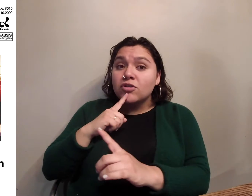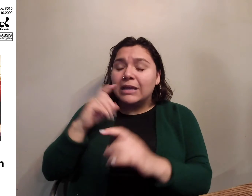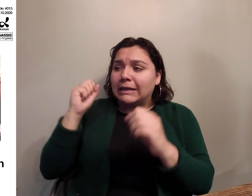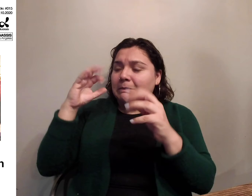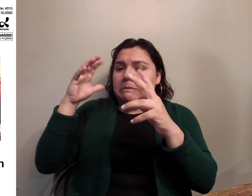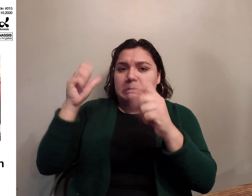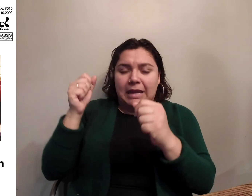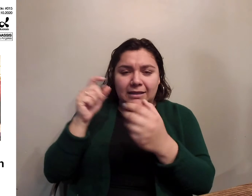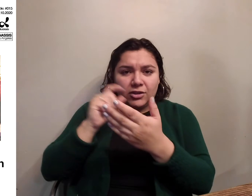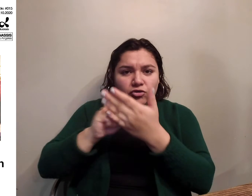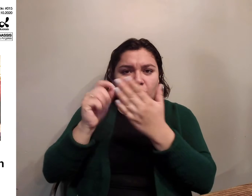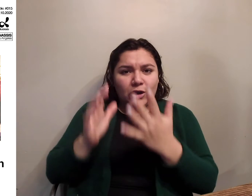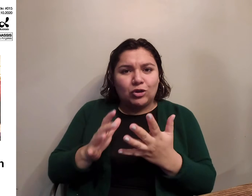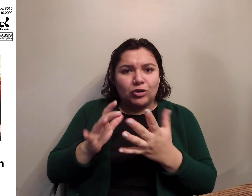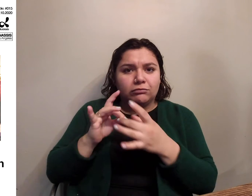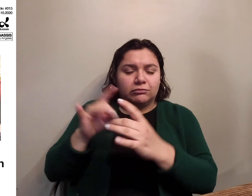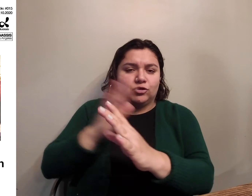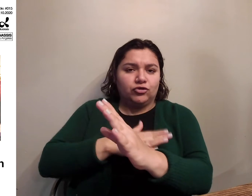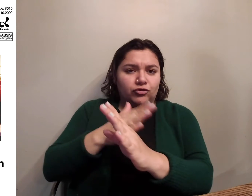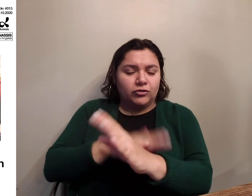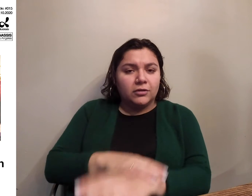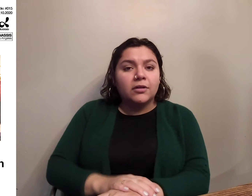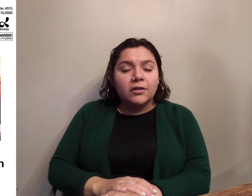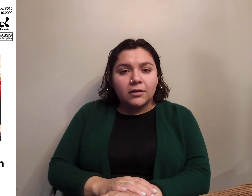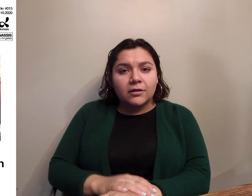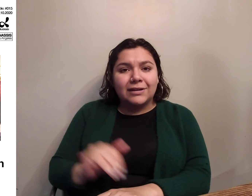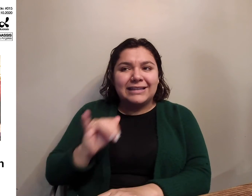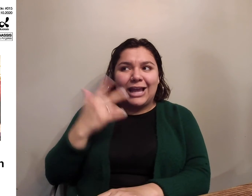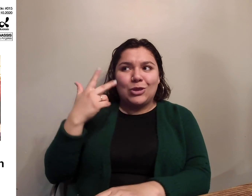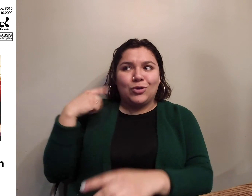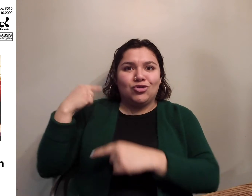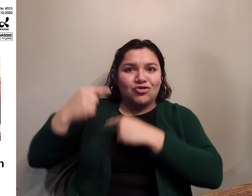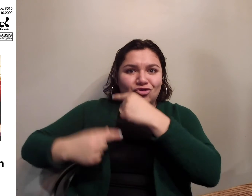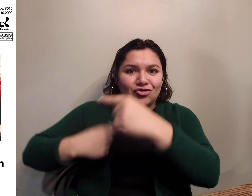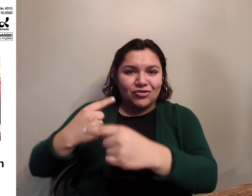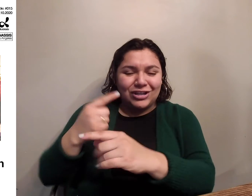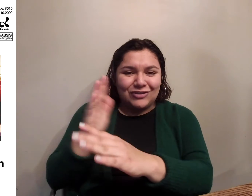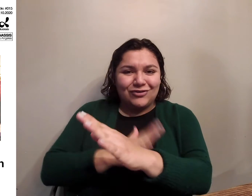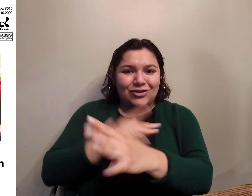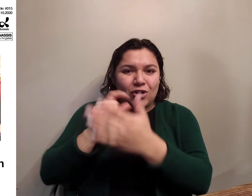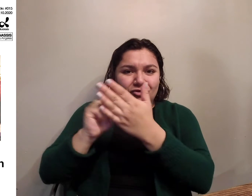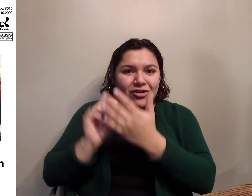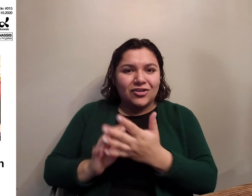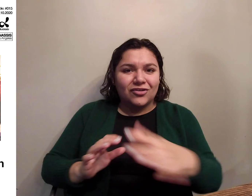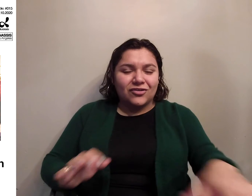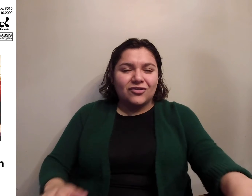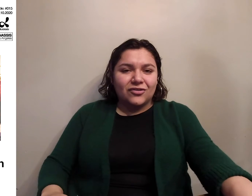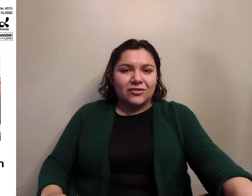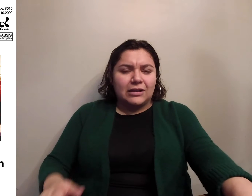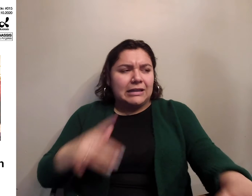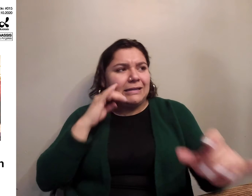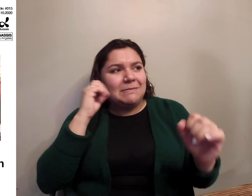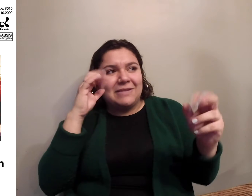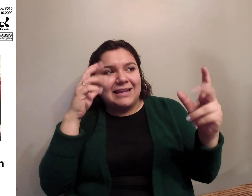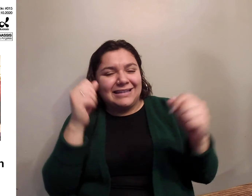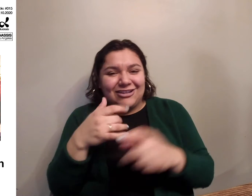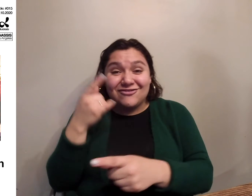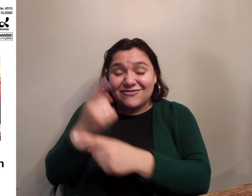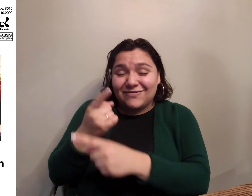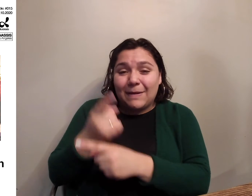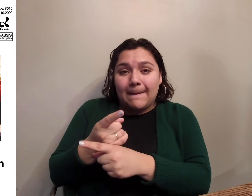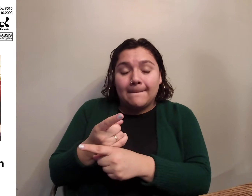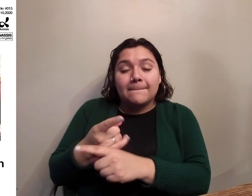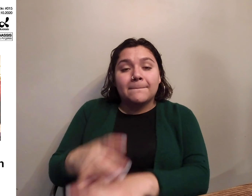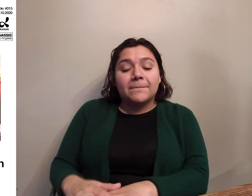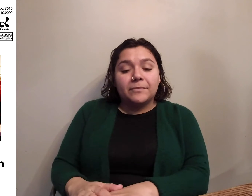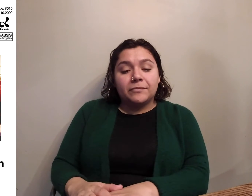songwriter. I have to say, it's like he's distilled 3 generations of songwriting into himself. How extraordinary. Right. So I'd like